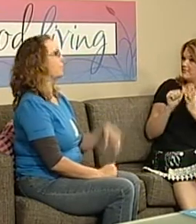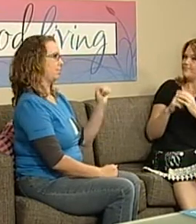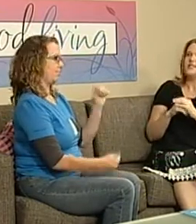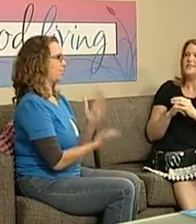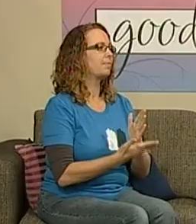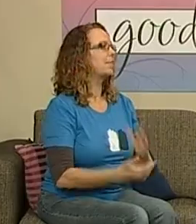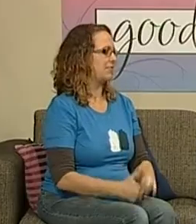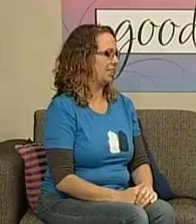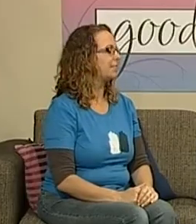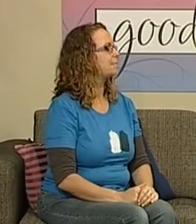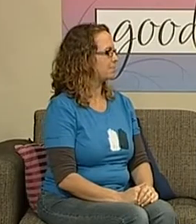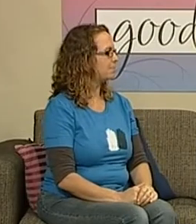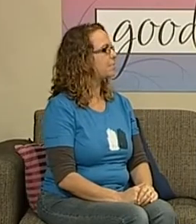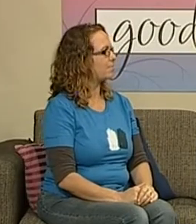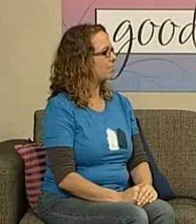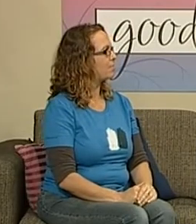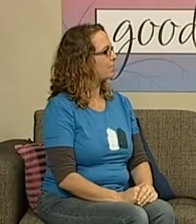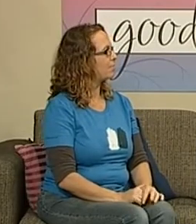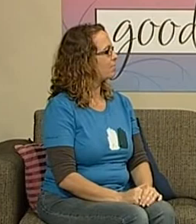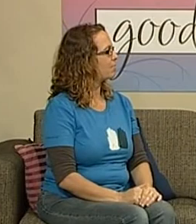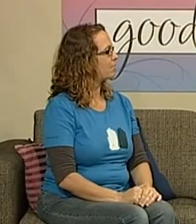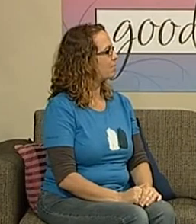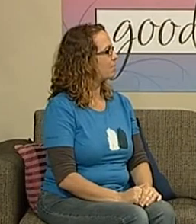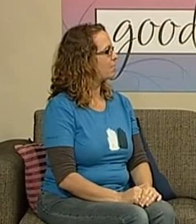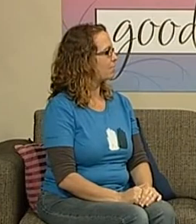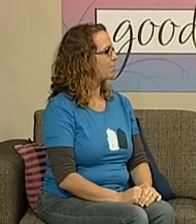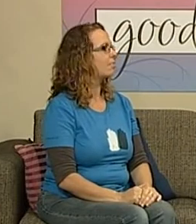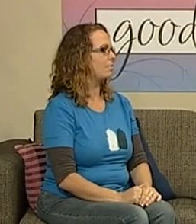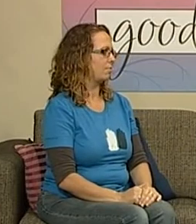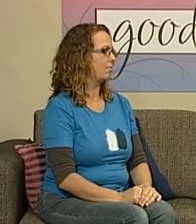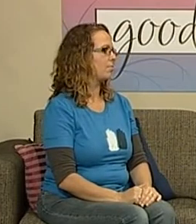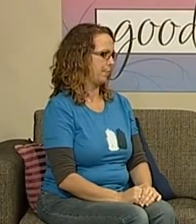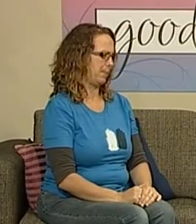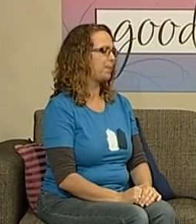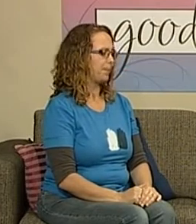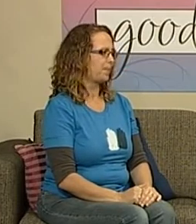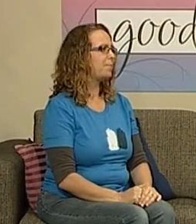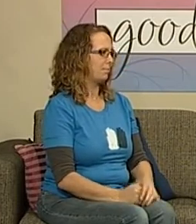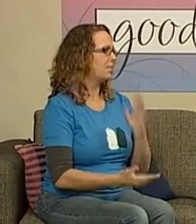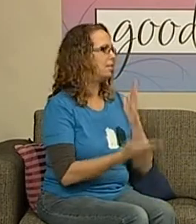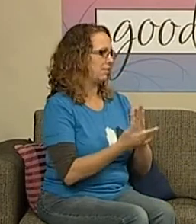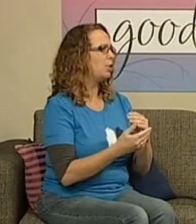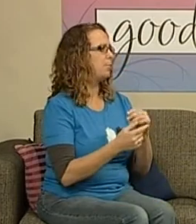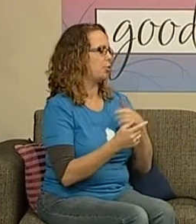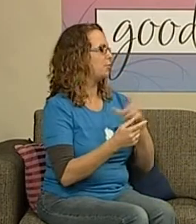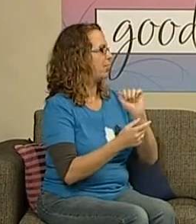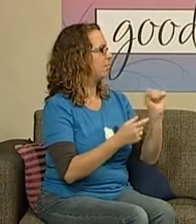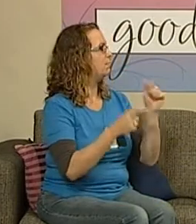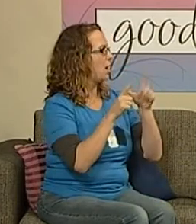Yeah, absolutely. And medical situations, it's very important. Yes, absolutely, definitely.